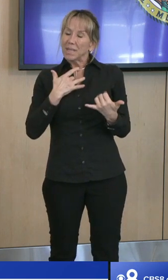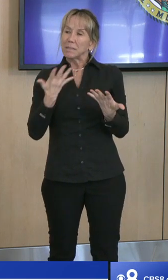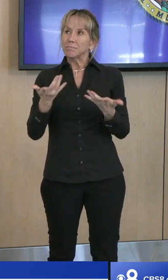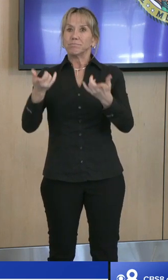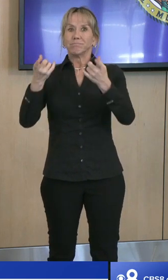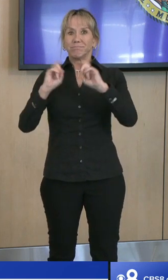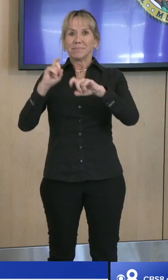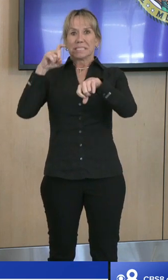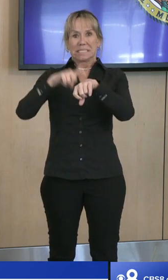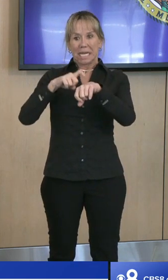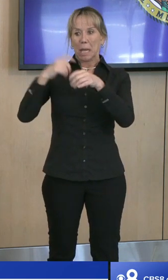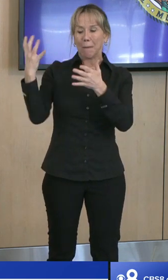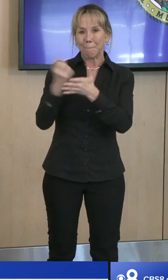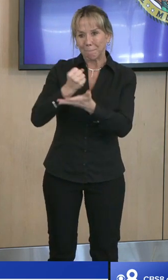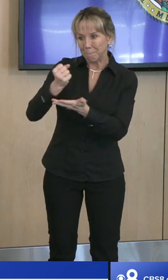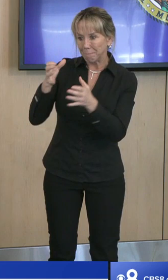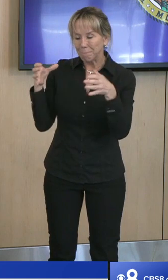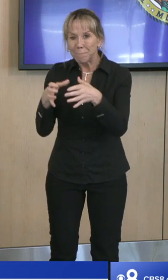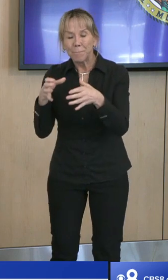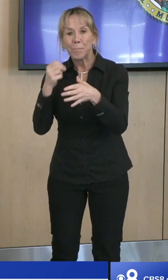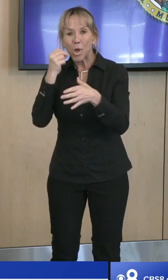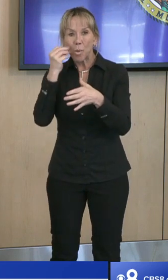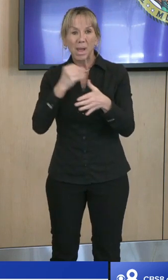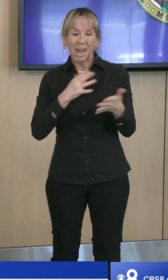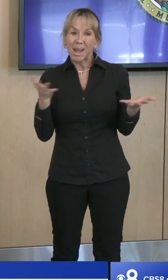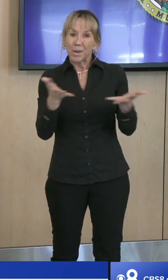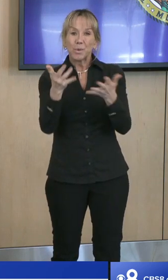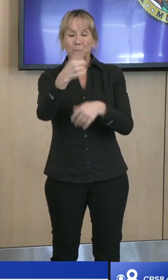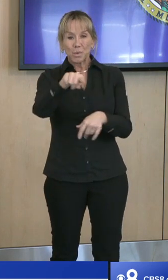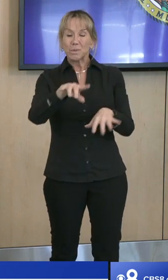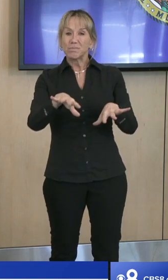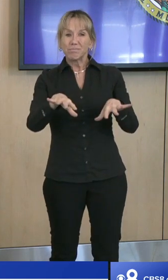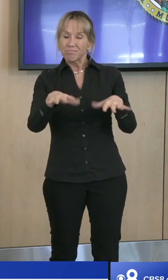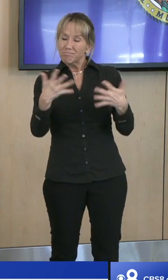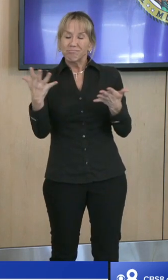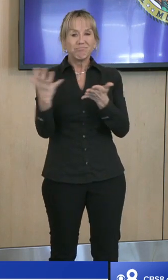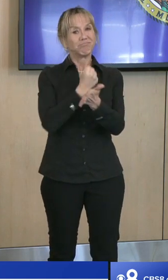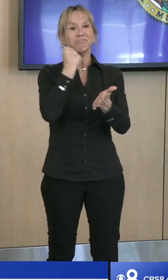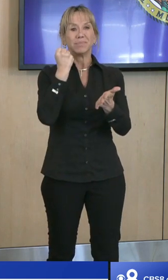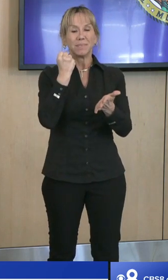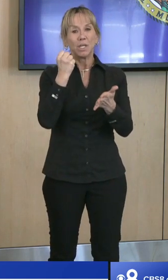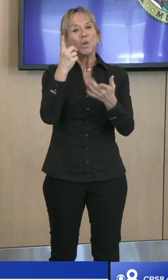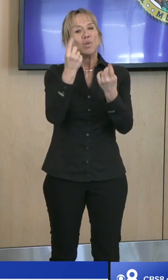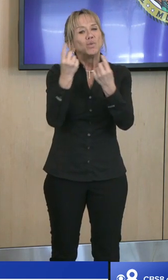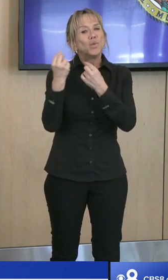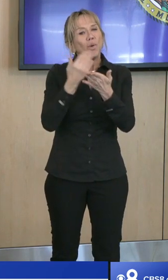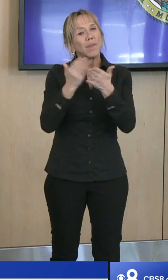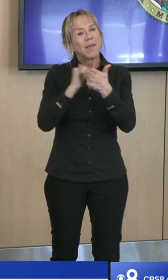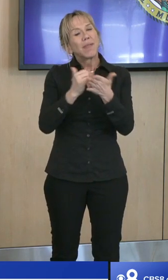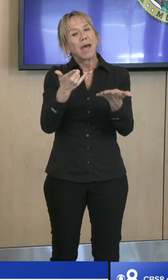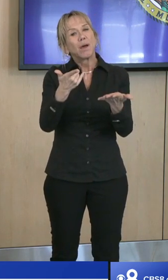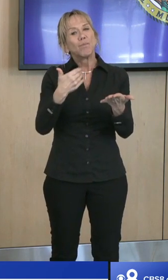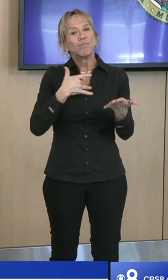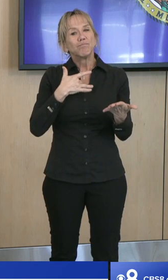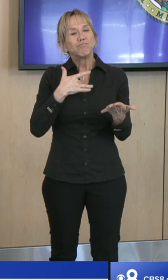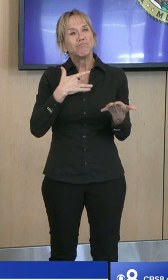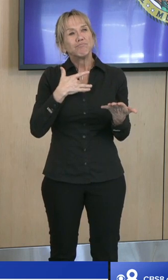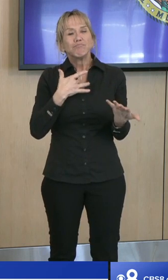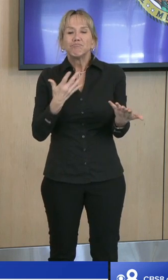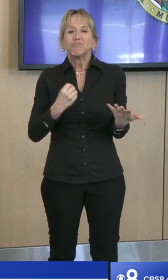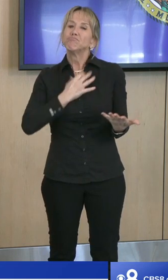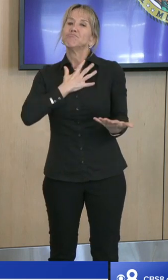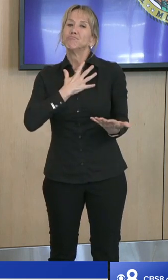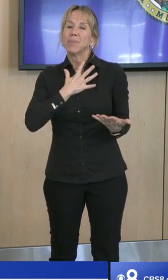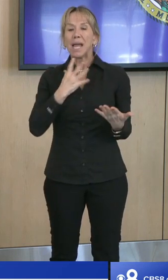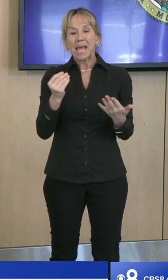I encourage people to take advantage of that time and do things that bring you joy and help to give